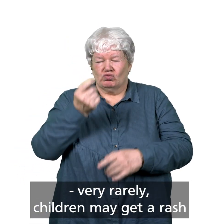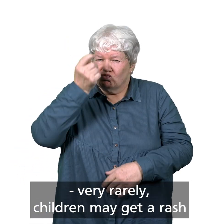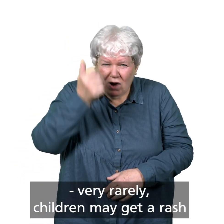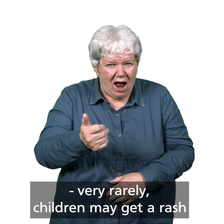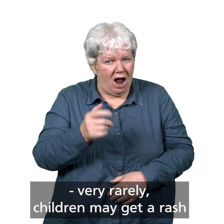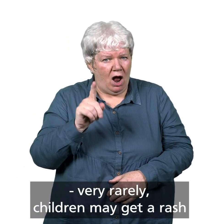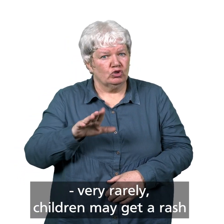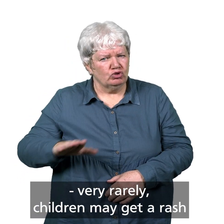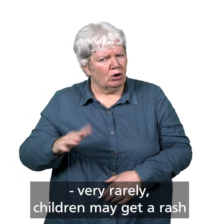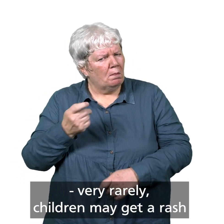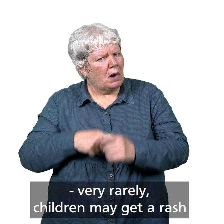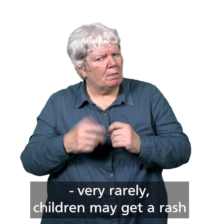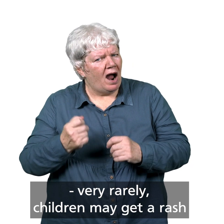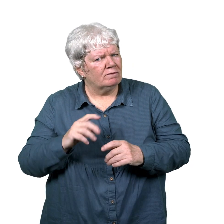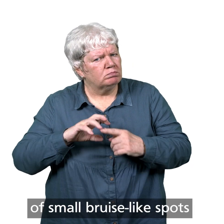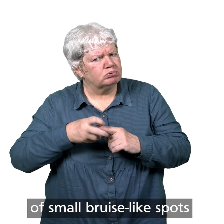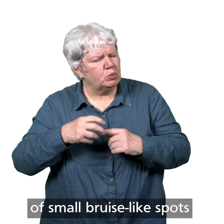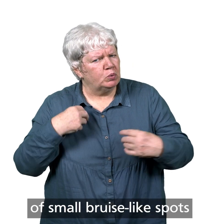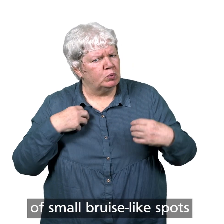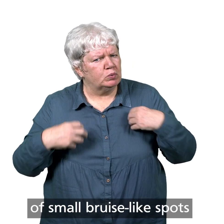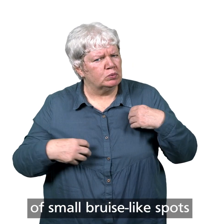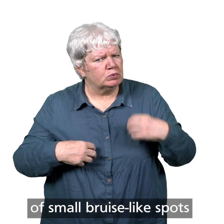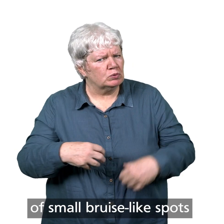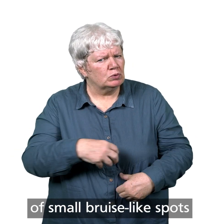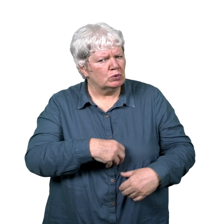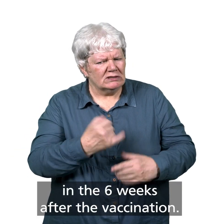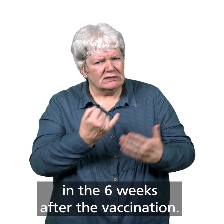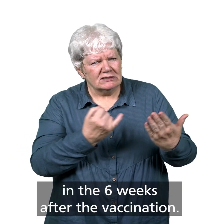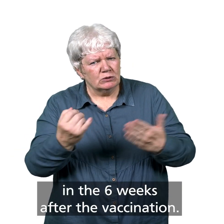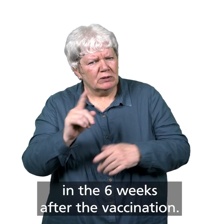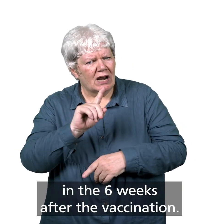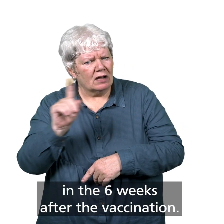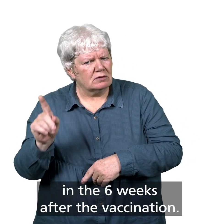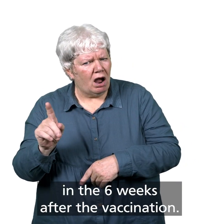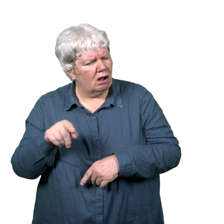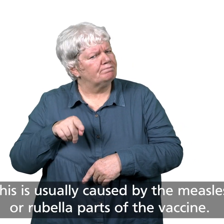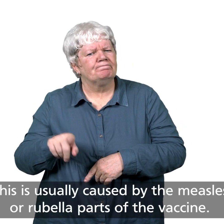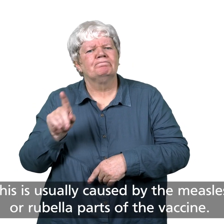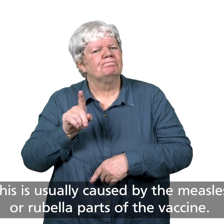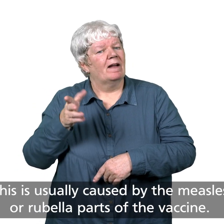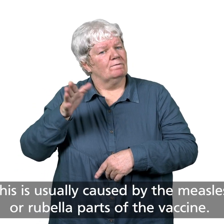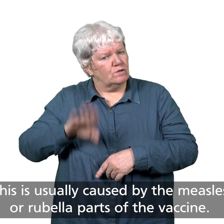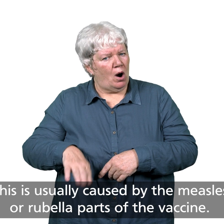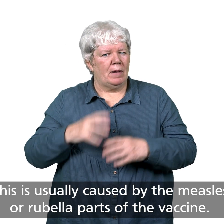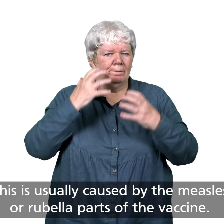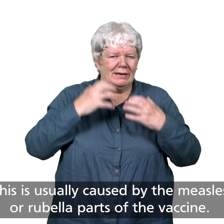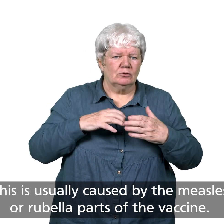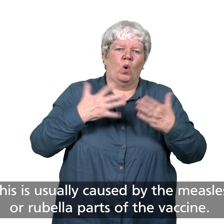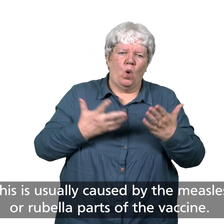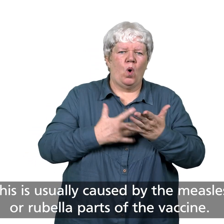a rash of small, bruise-like spots in the 6 weeks after the vaccination. This is usually caused